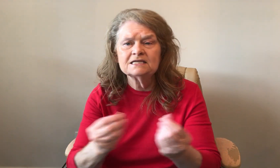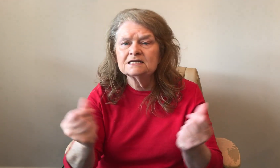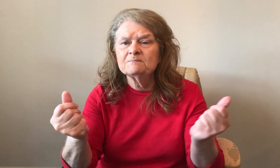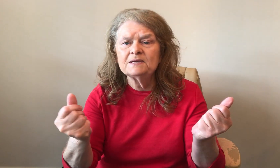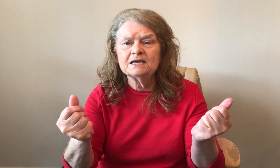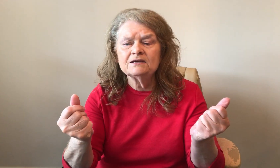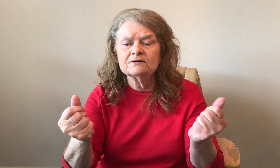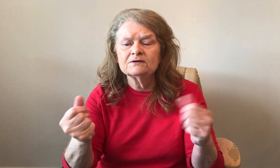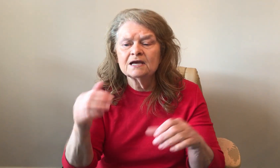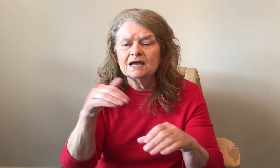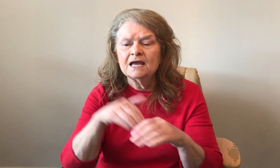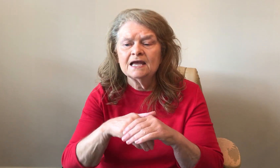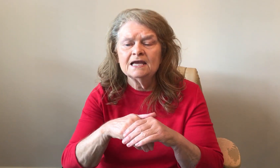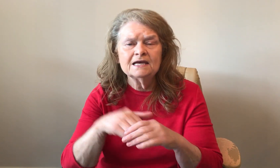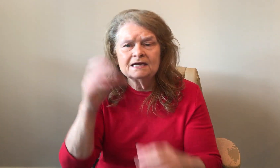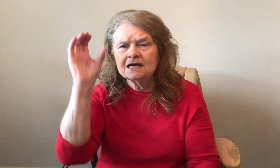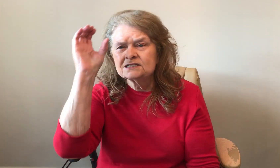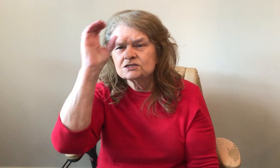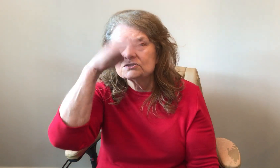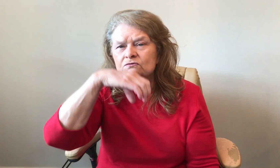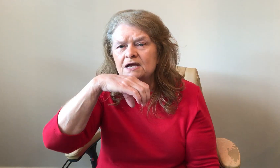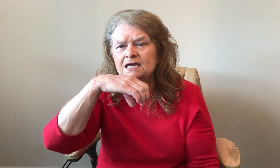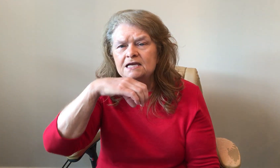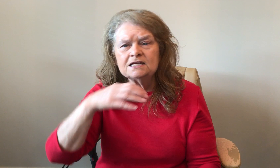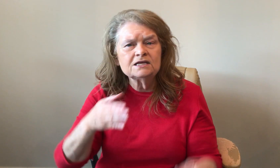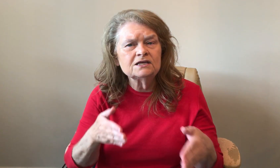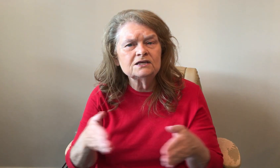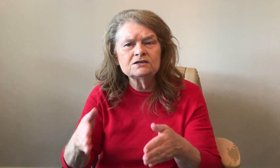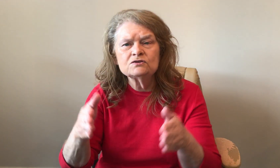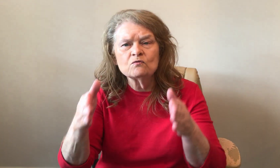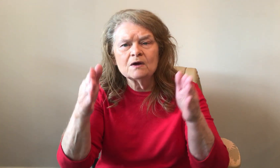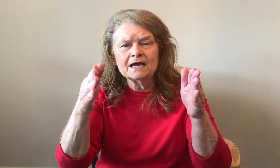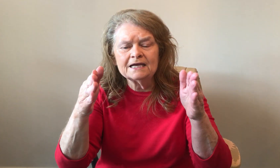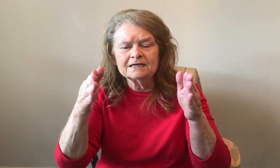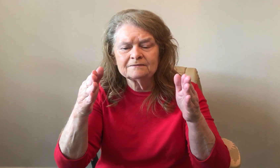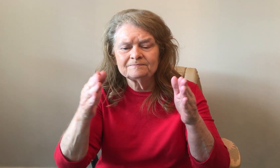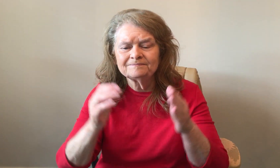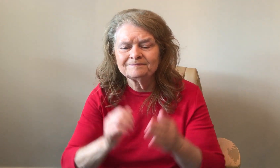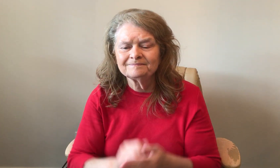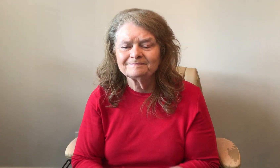disappeared in a strange way.